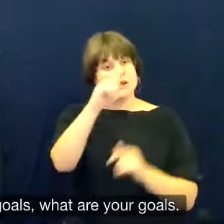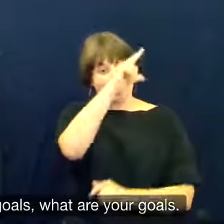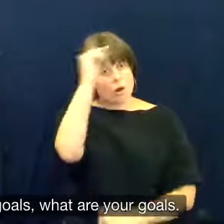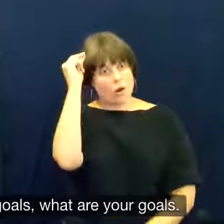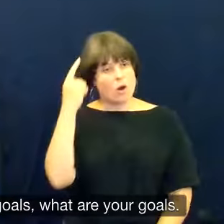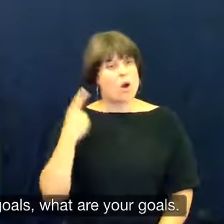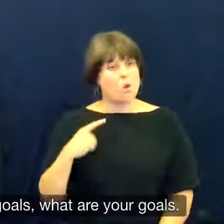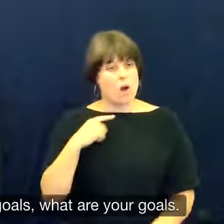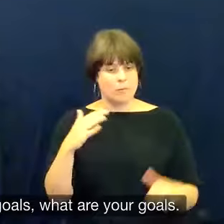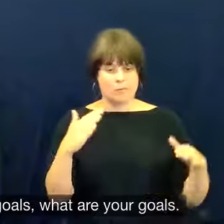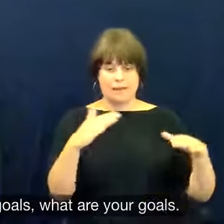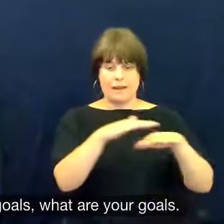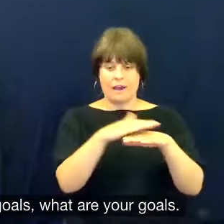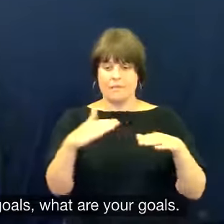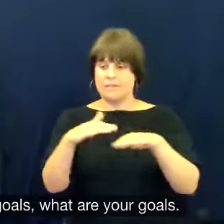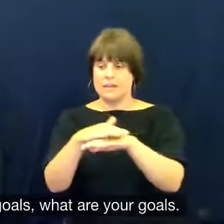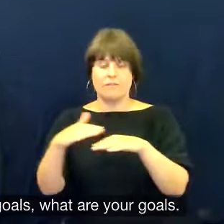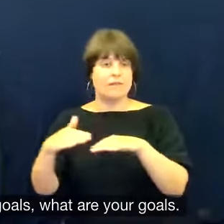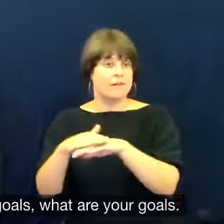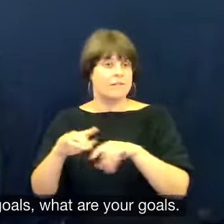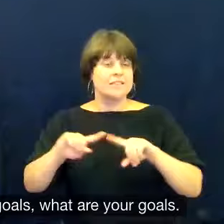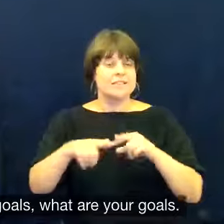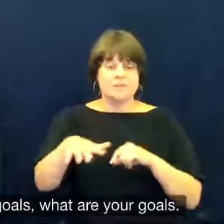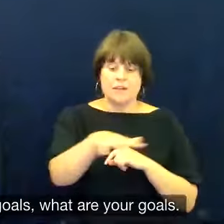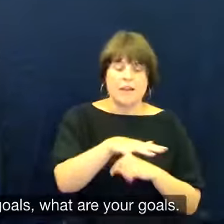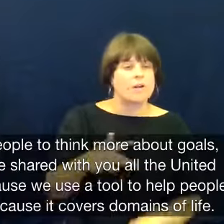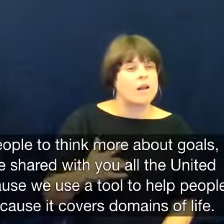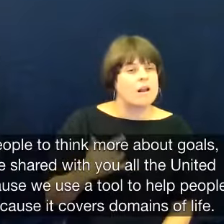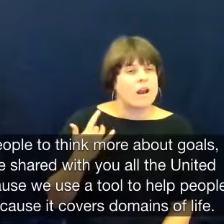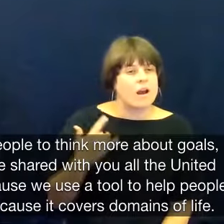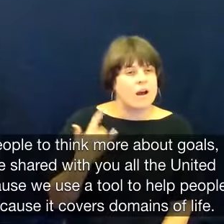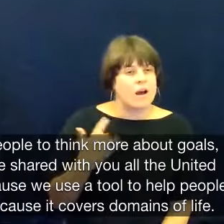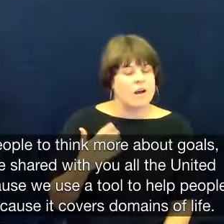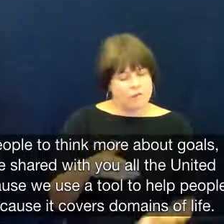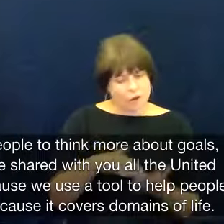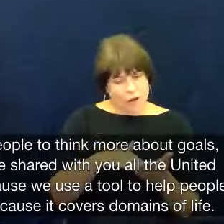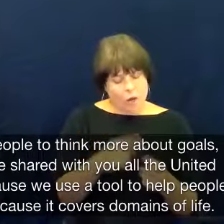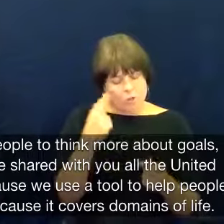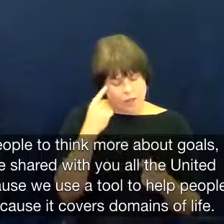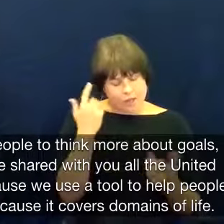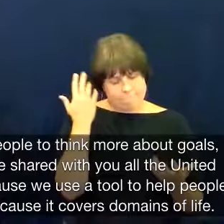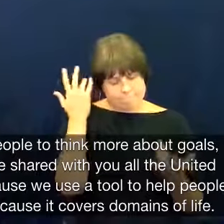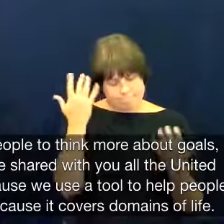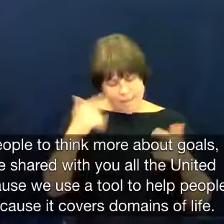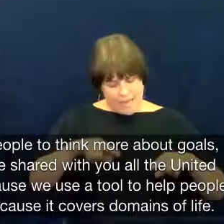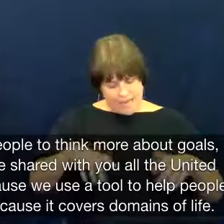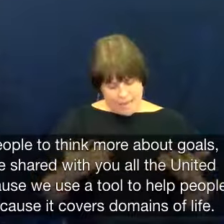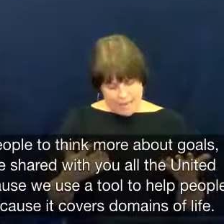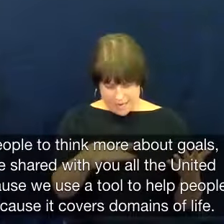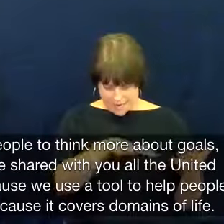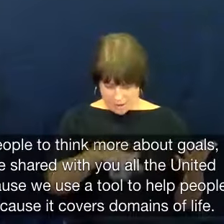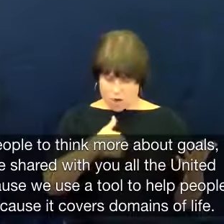of the domains of life and helps you to start thinking if there are any areas that you would like to work